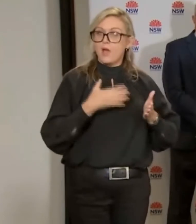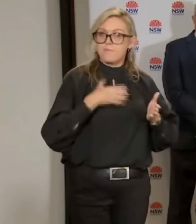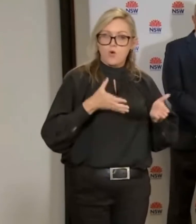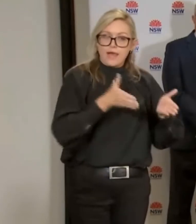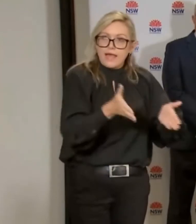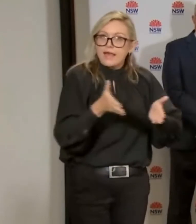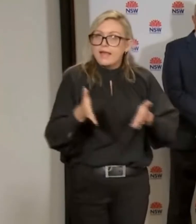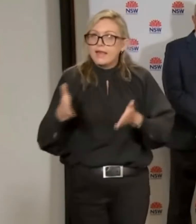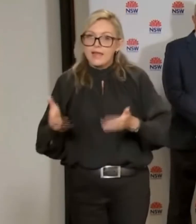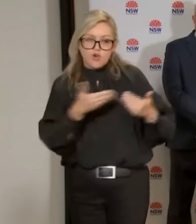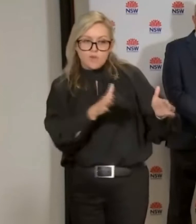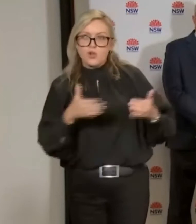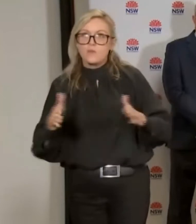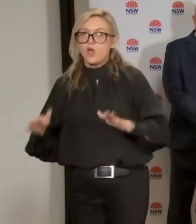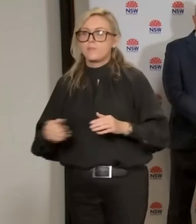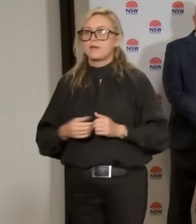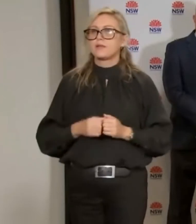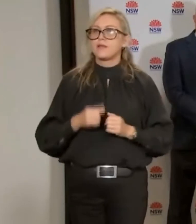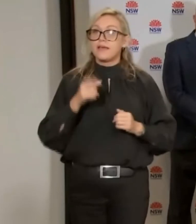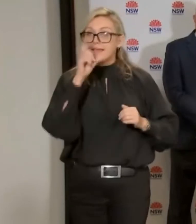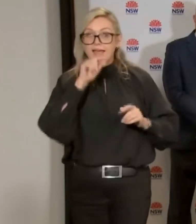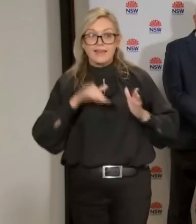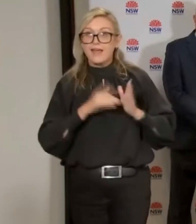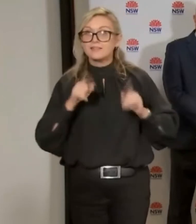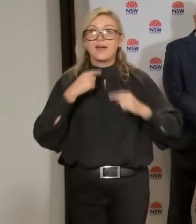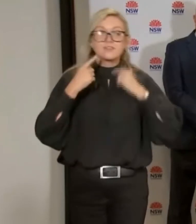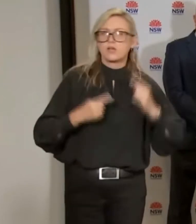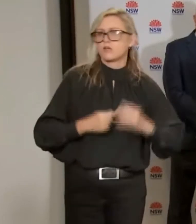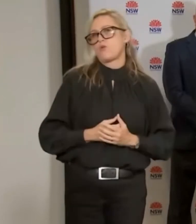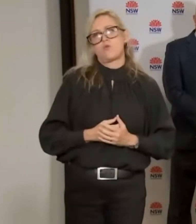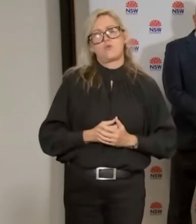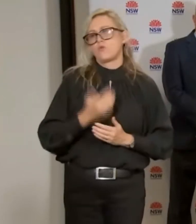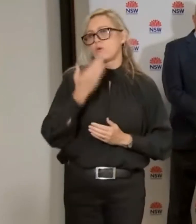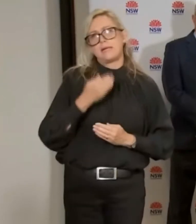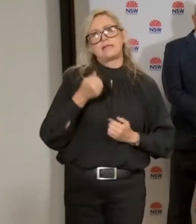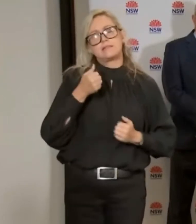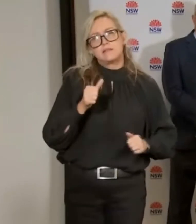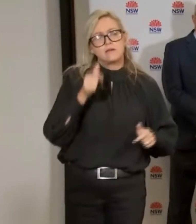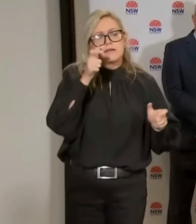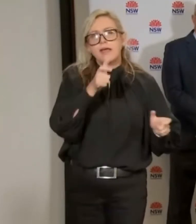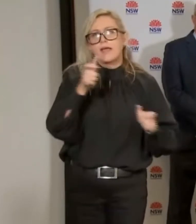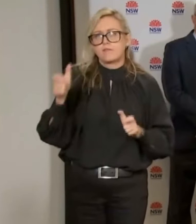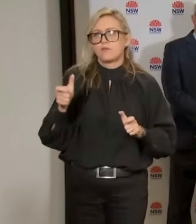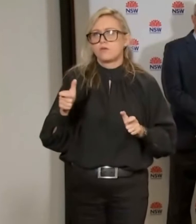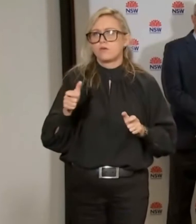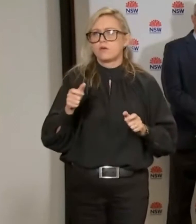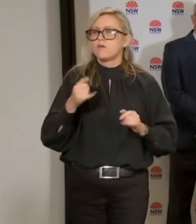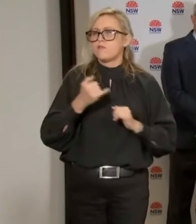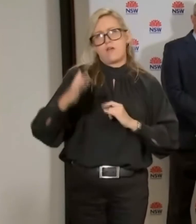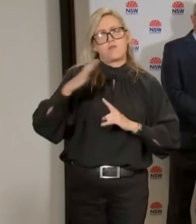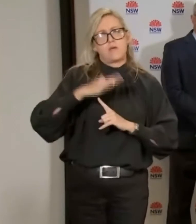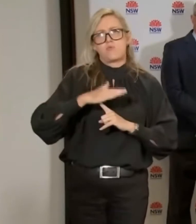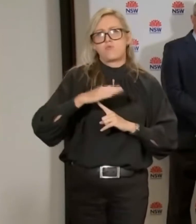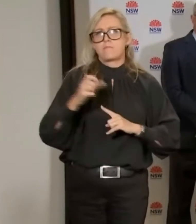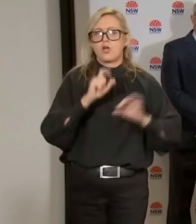their vigilance, particularly urge you to continue to do that QR check-in. We don't know at what point, whilst we're putting